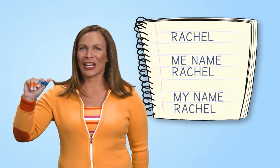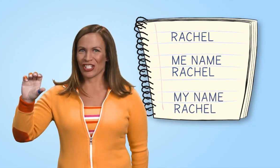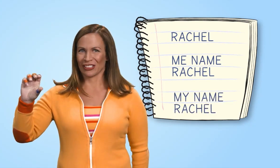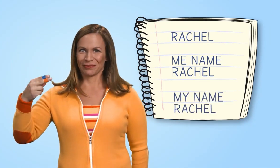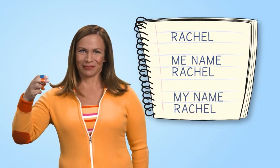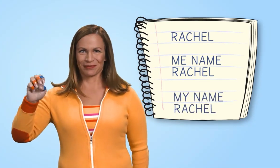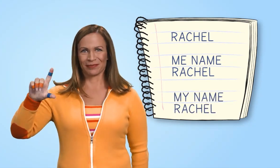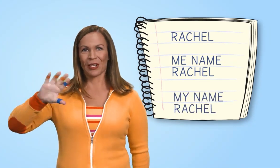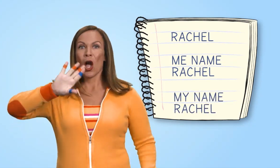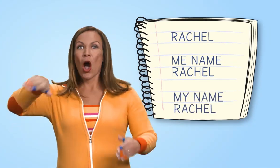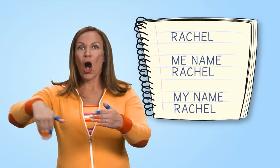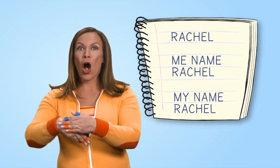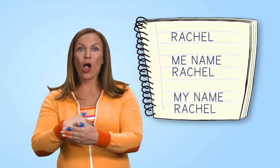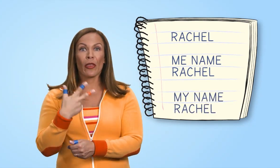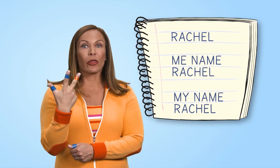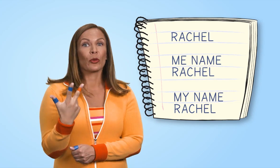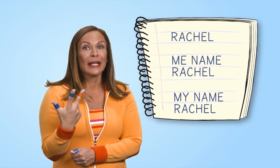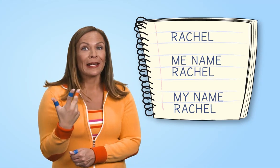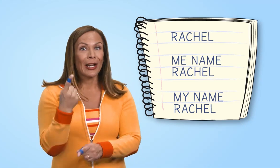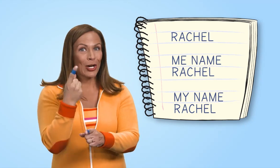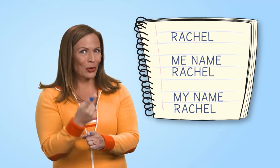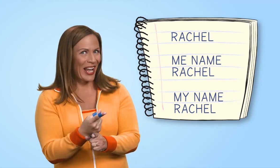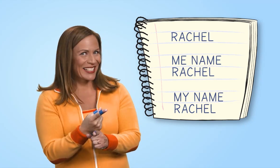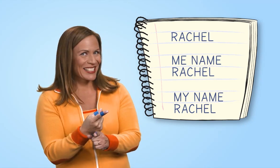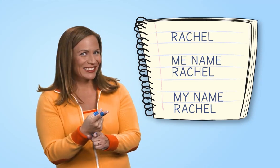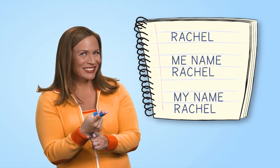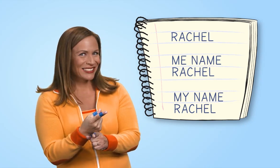Rachel. All three correct.